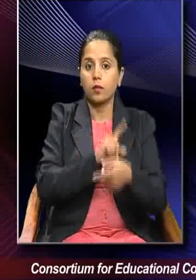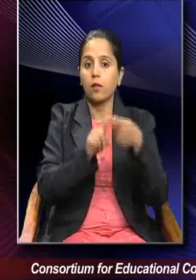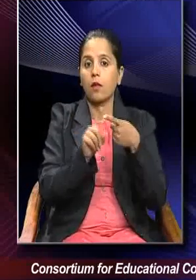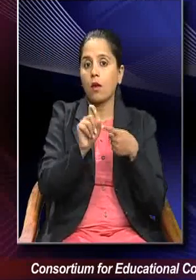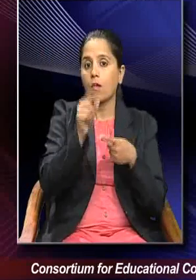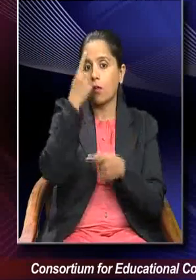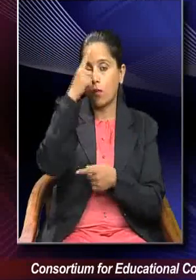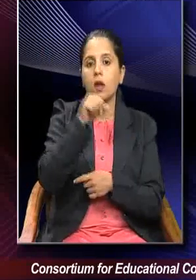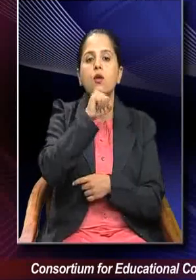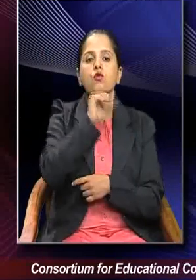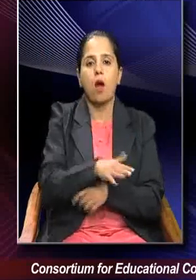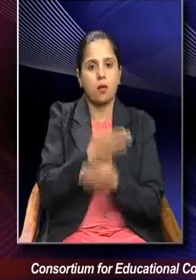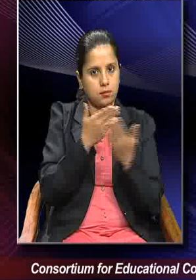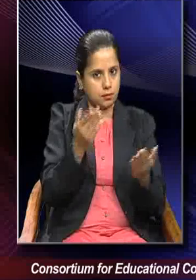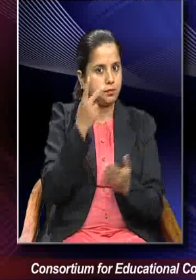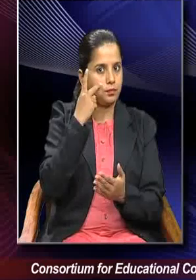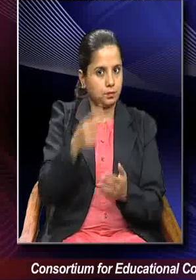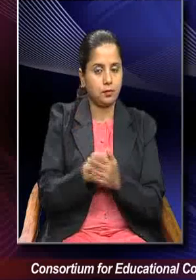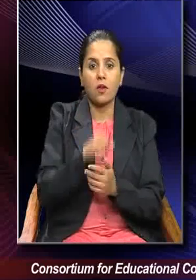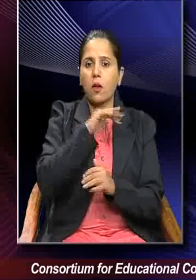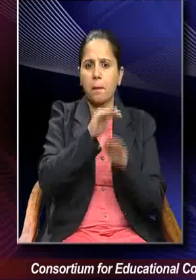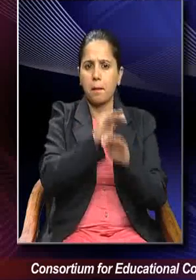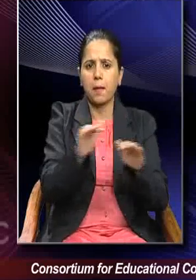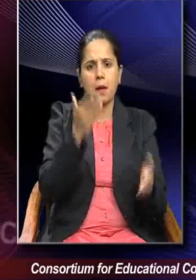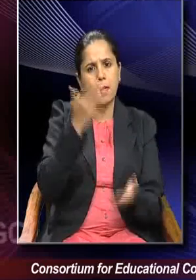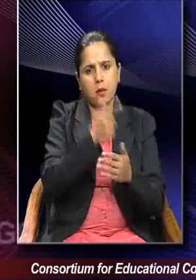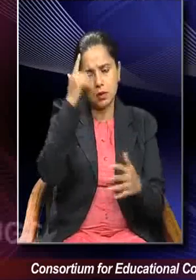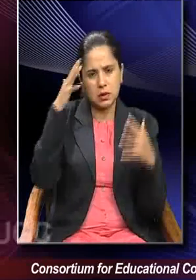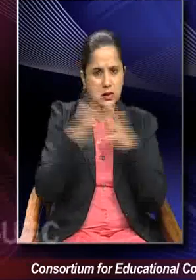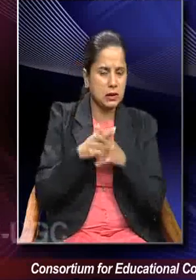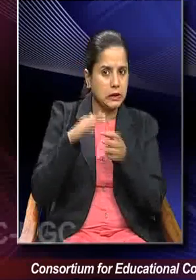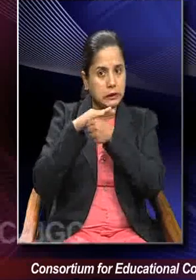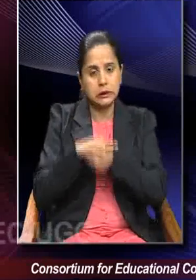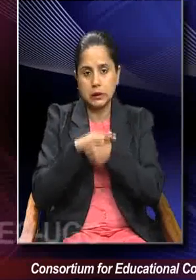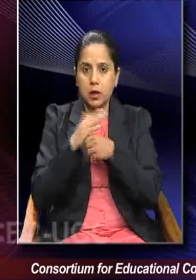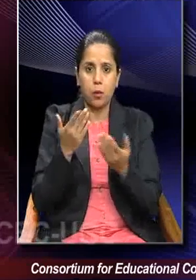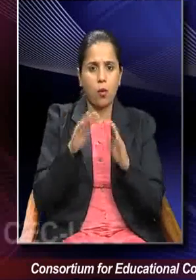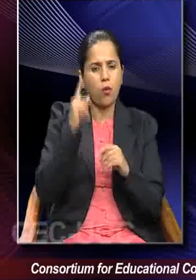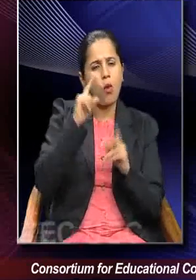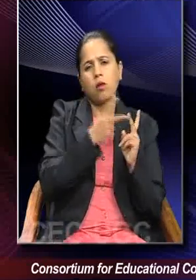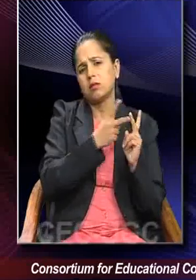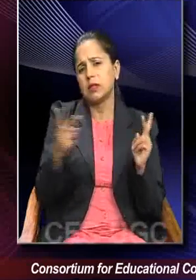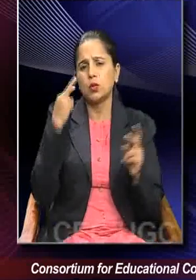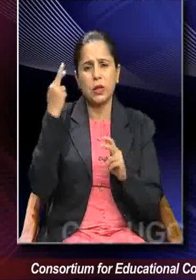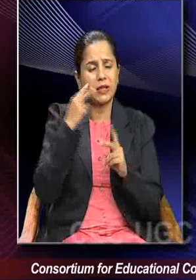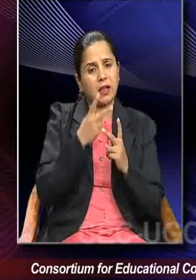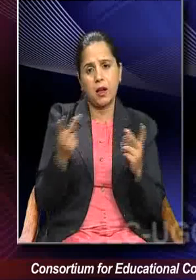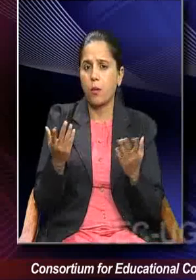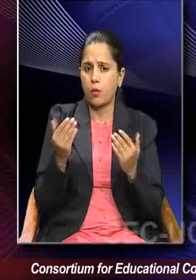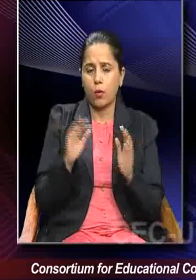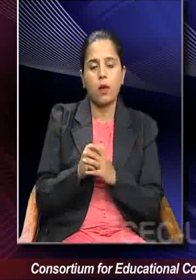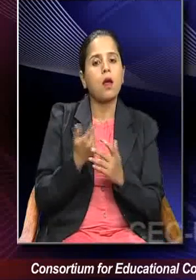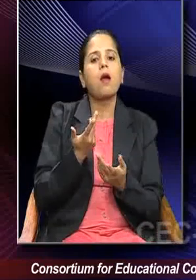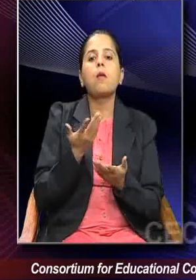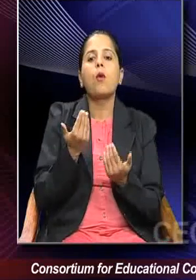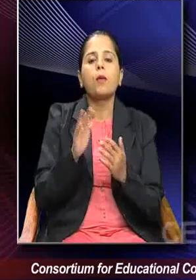for youngsters. The children may become stressed out for a variety of reasons,